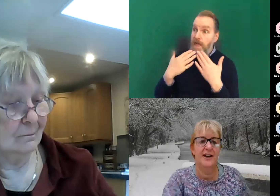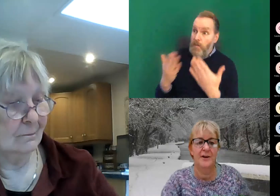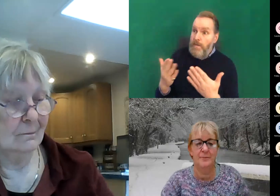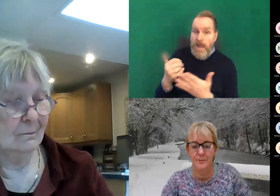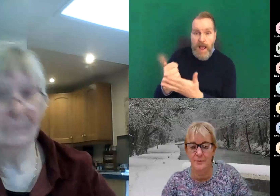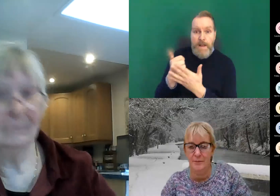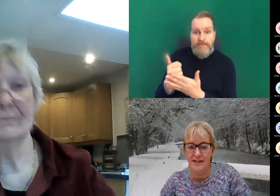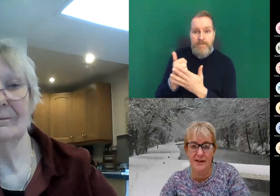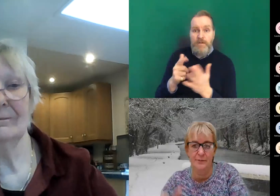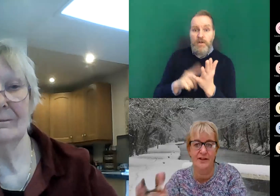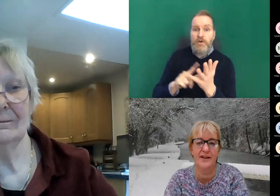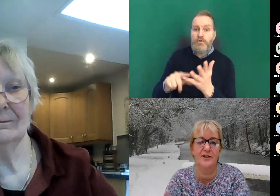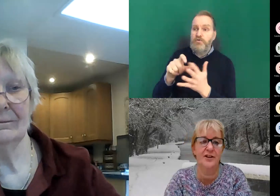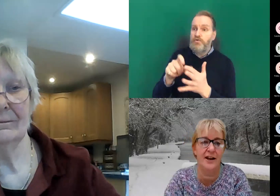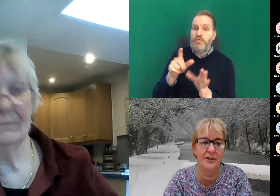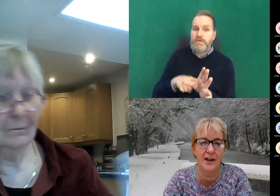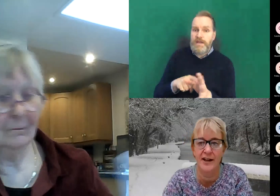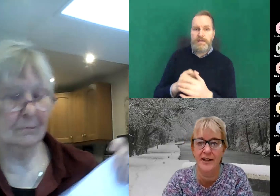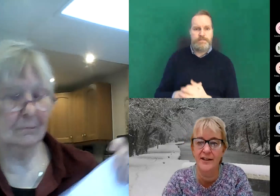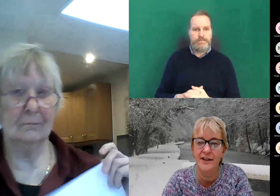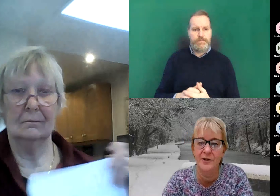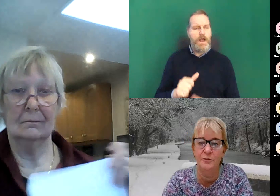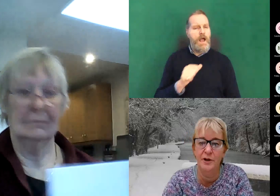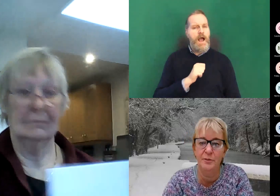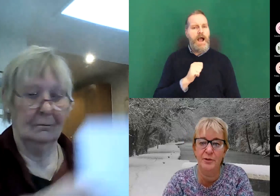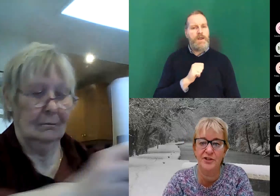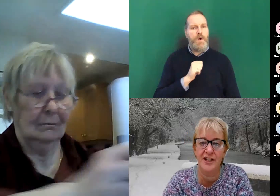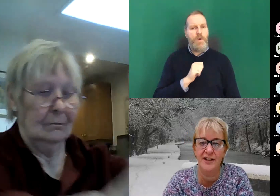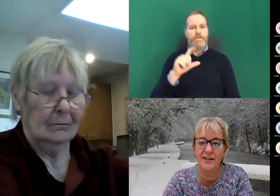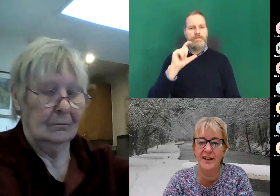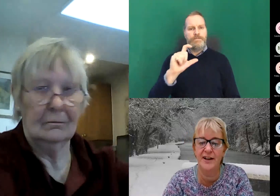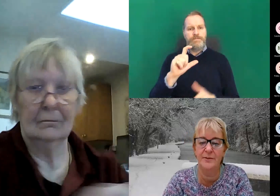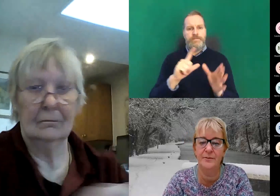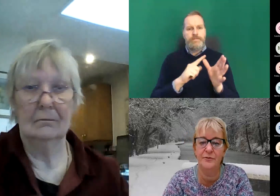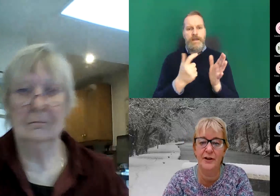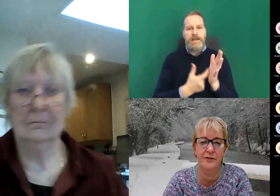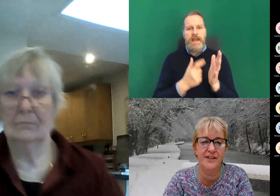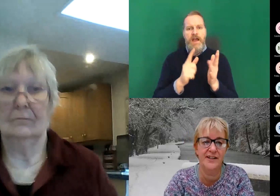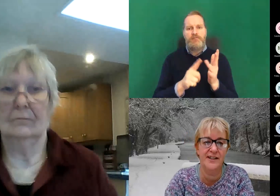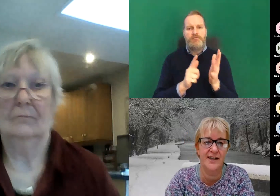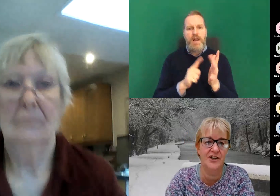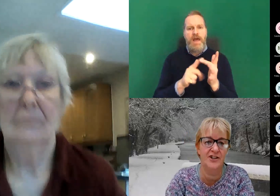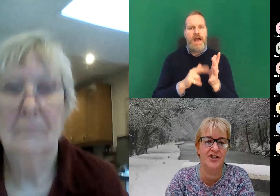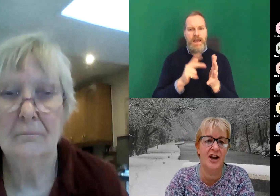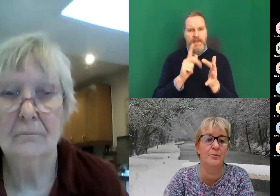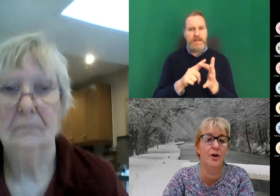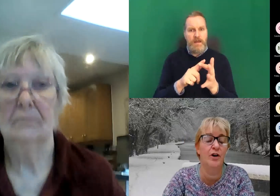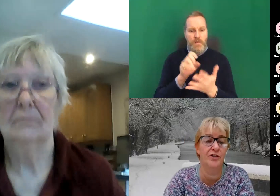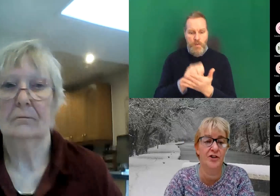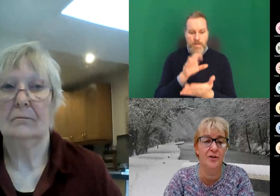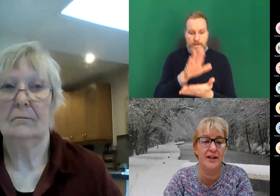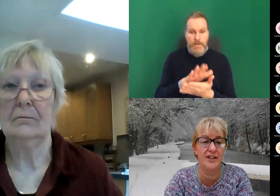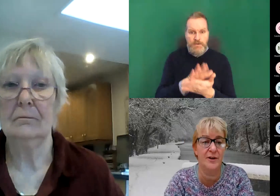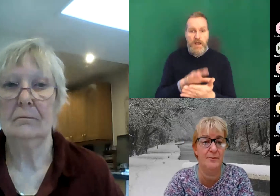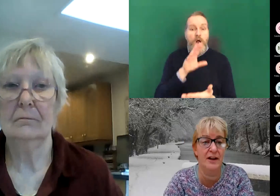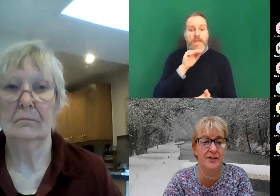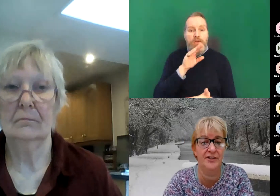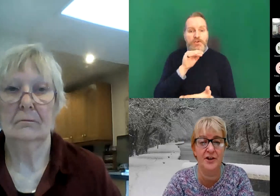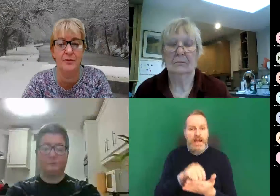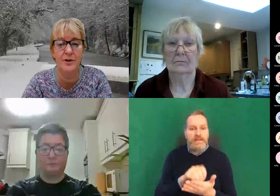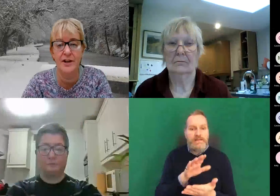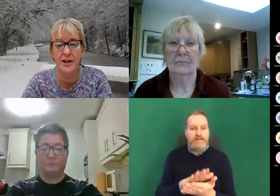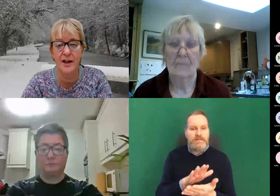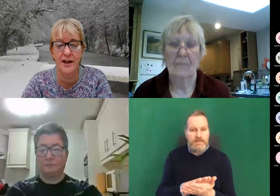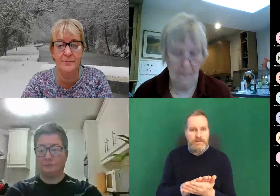Judy, particularly because I know Caroline will be putting references into chat, but also into